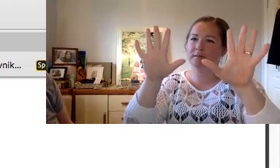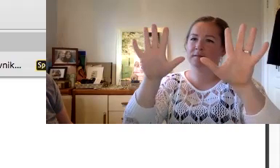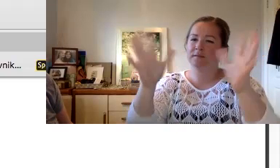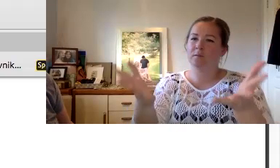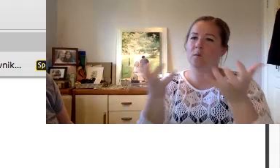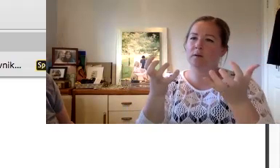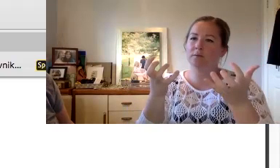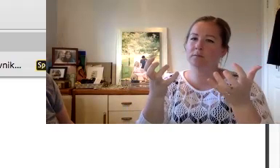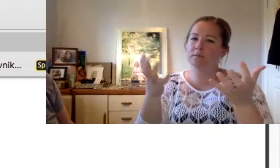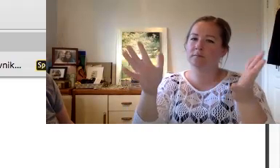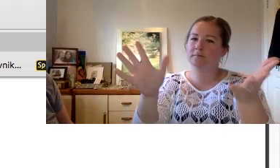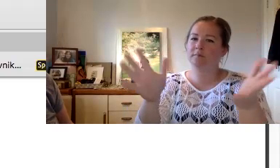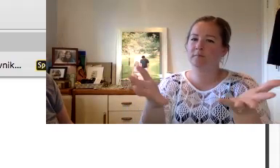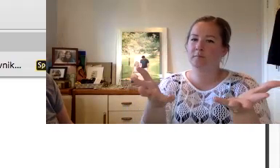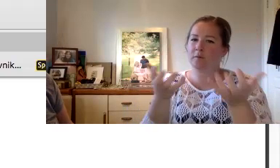want.